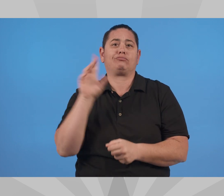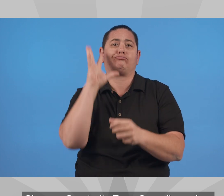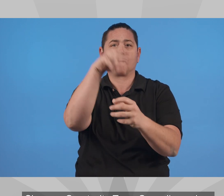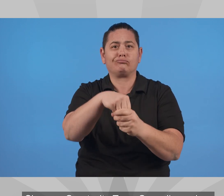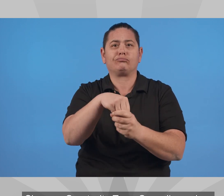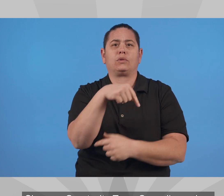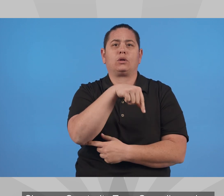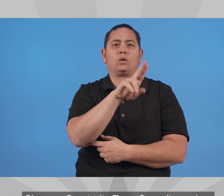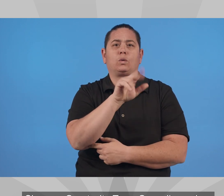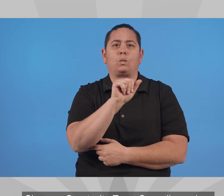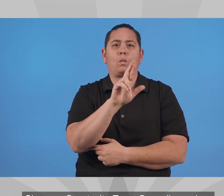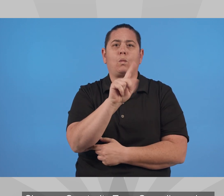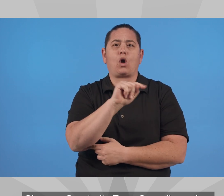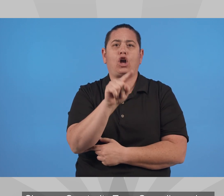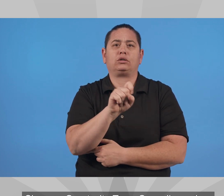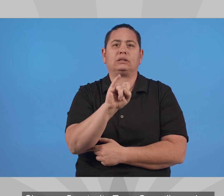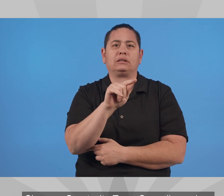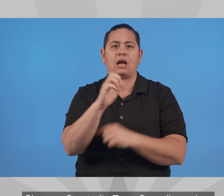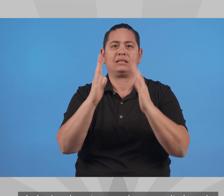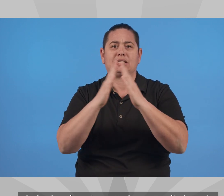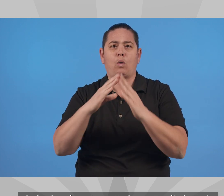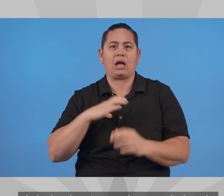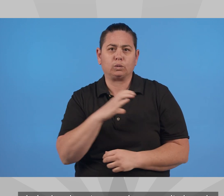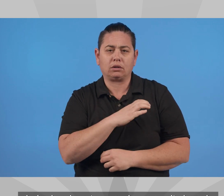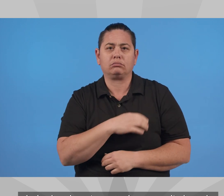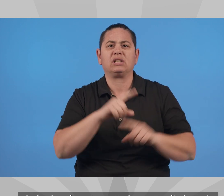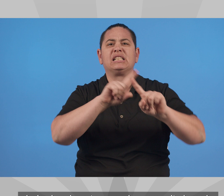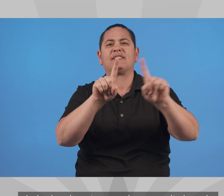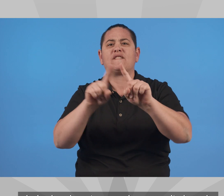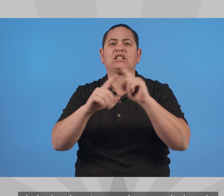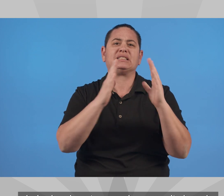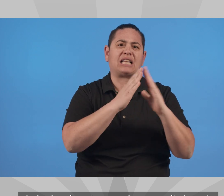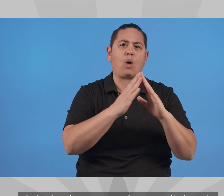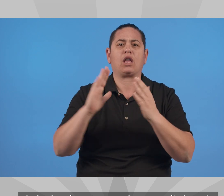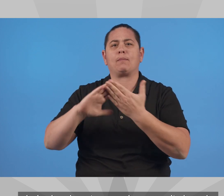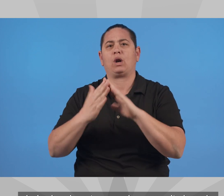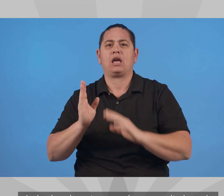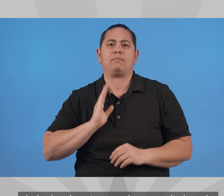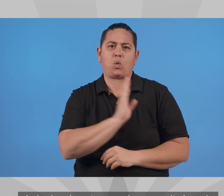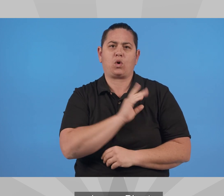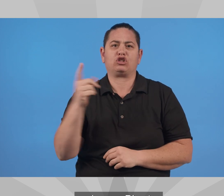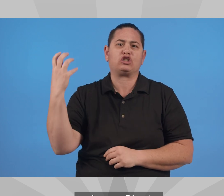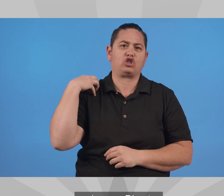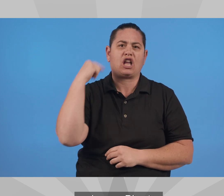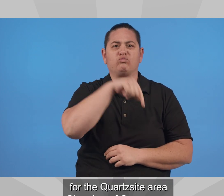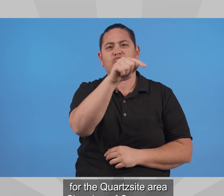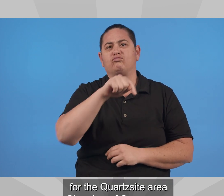She was a Quartzsite Town Council member, chaired various town and community boards, and was a director for the Quartzsite